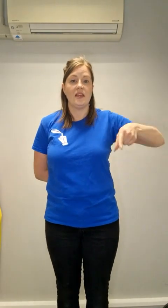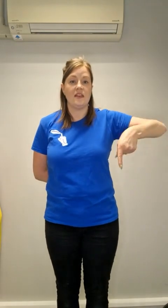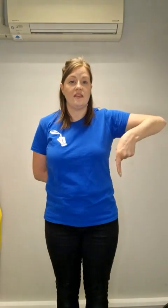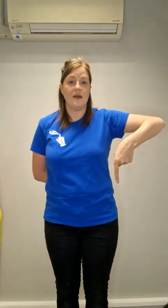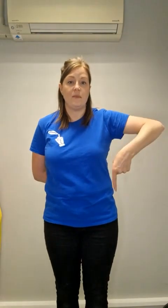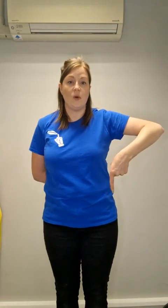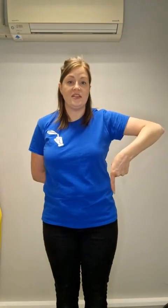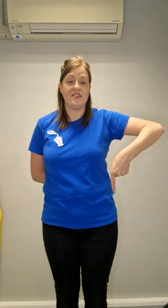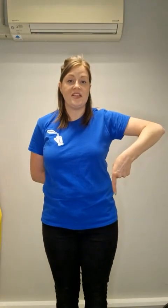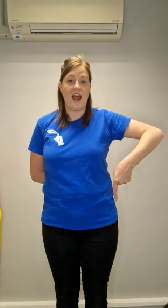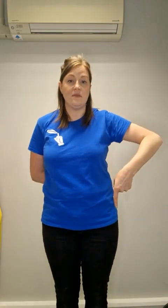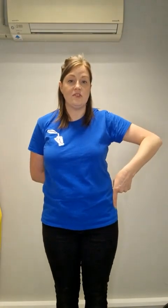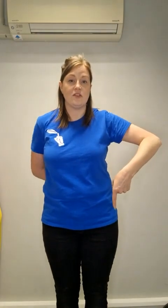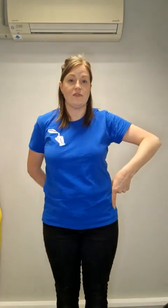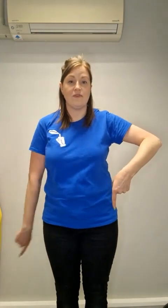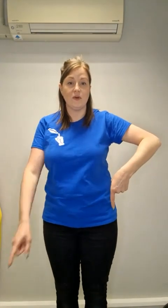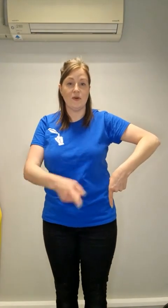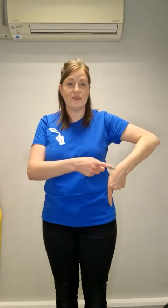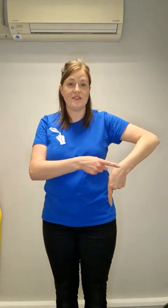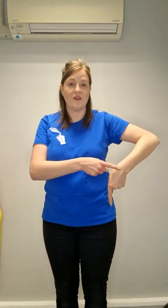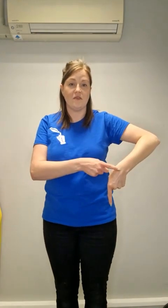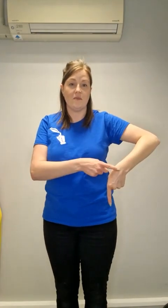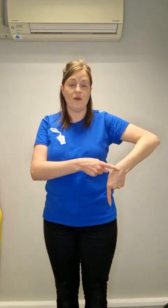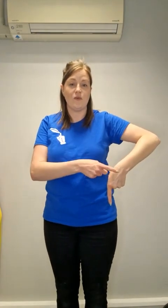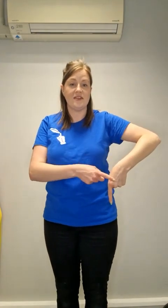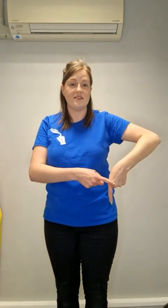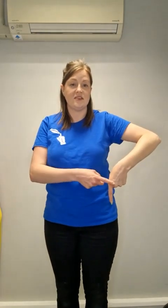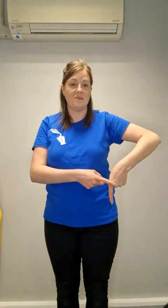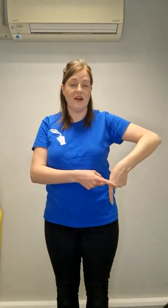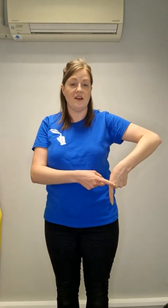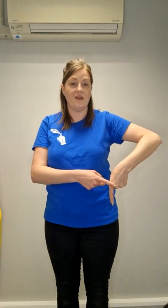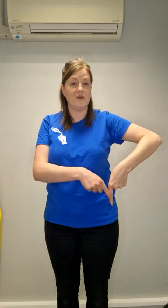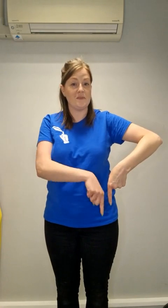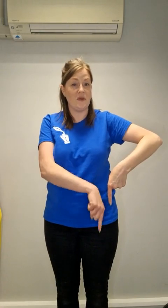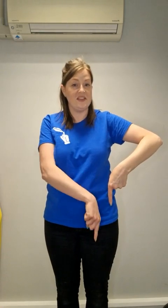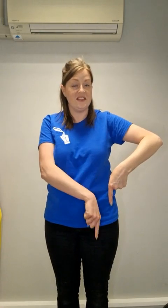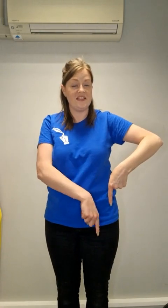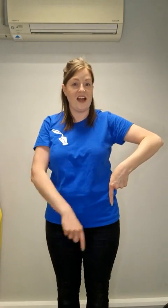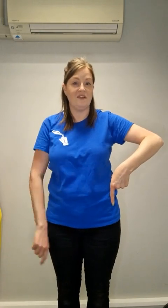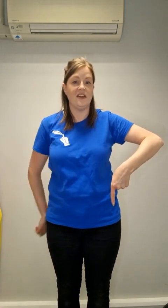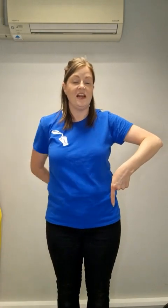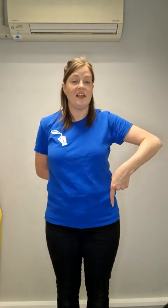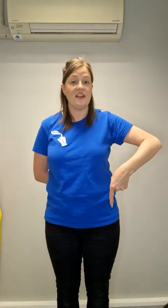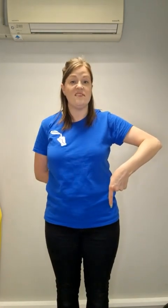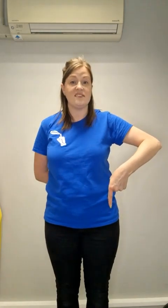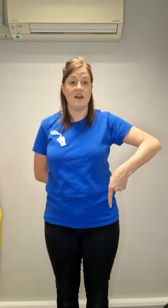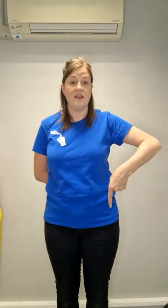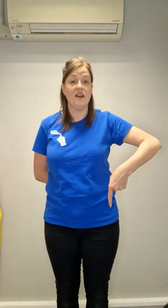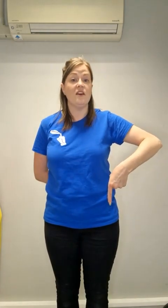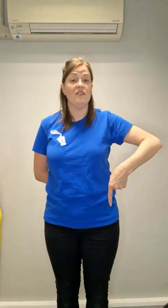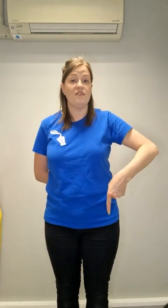Can then point down to the floor, so from my wrist to my knuckles pointing down, like in the sign for